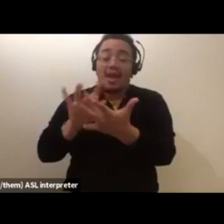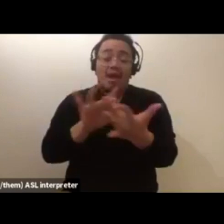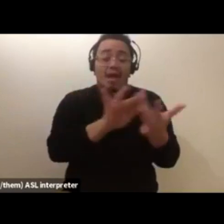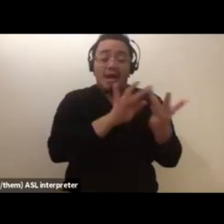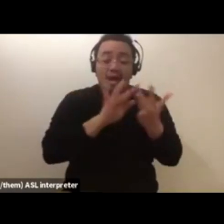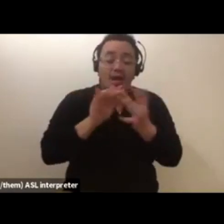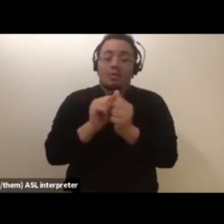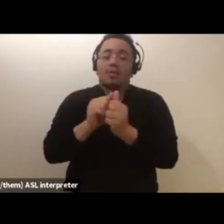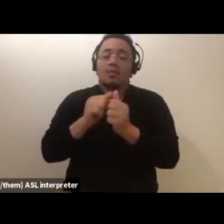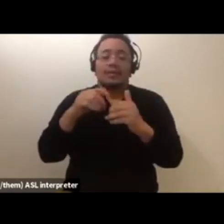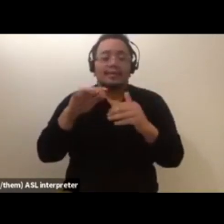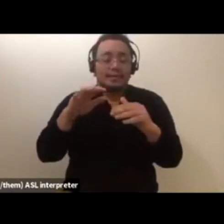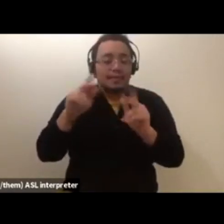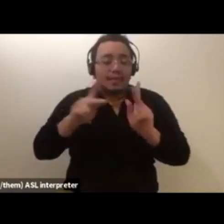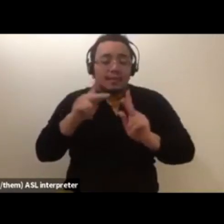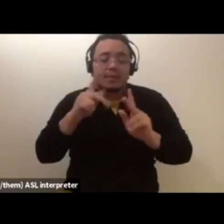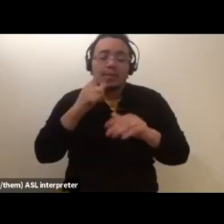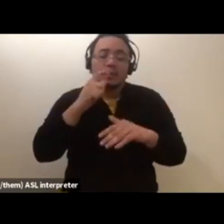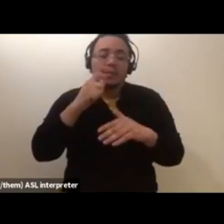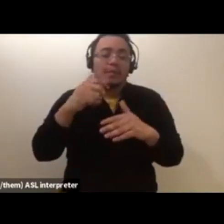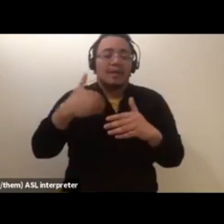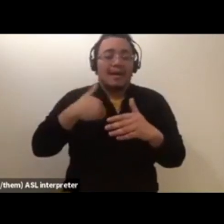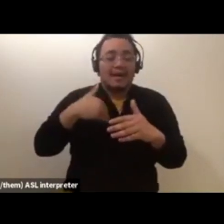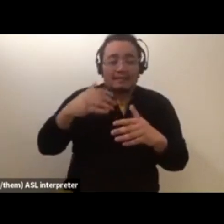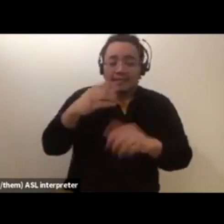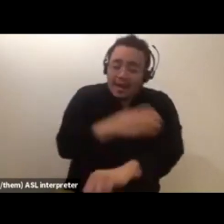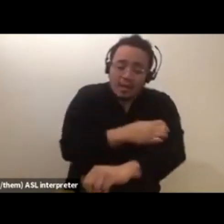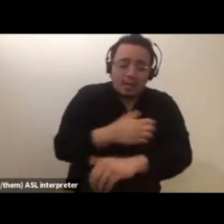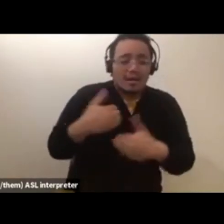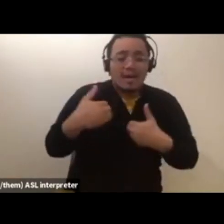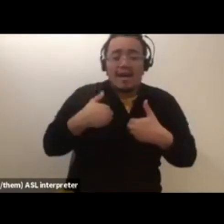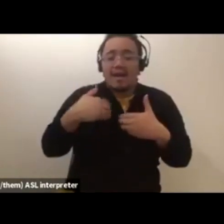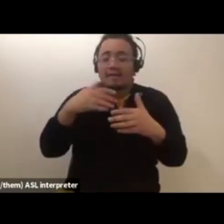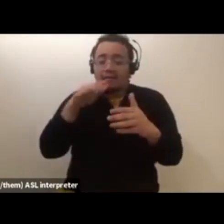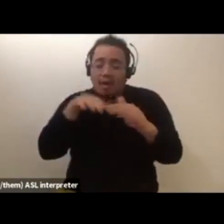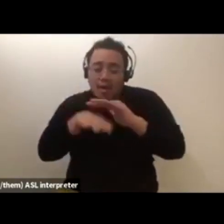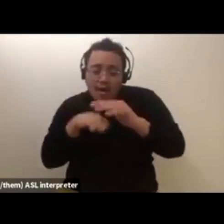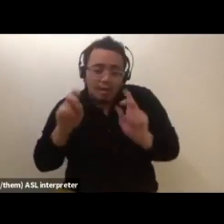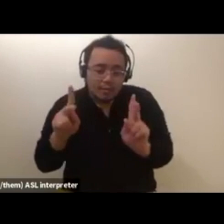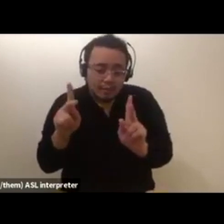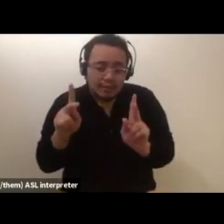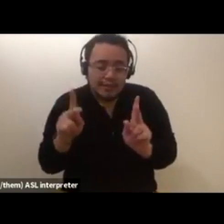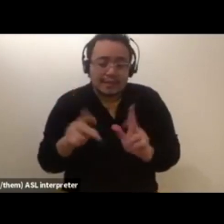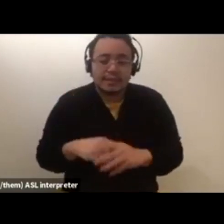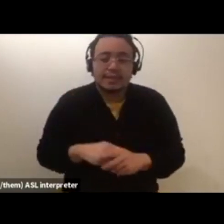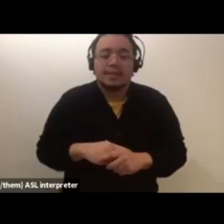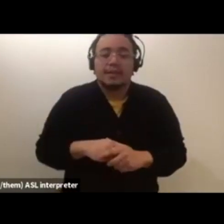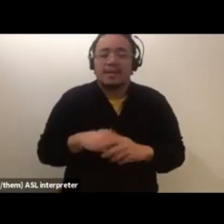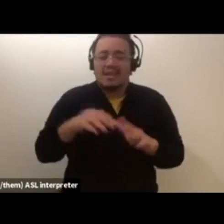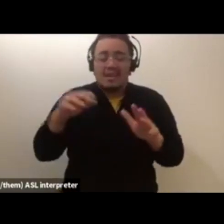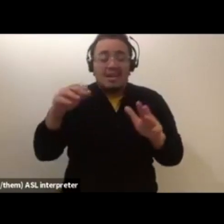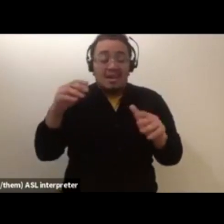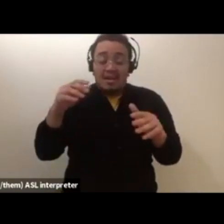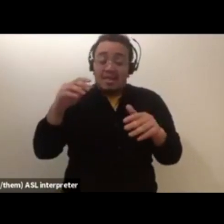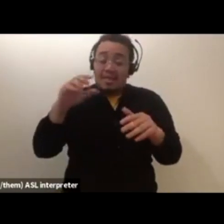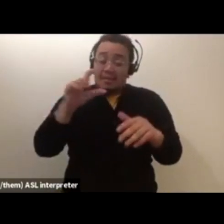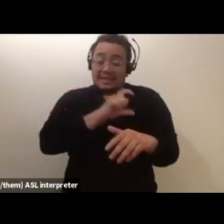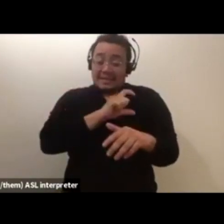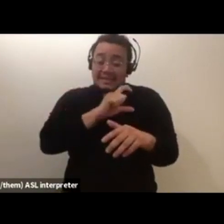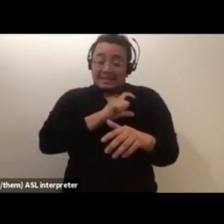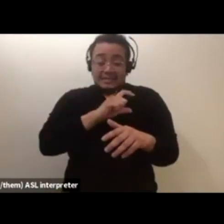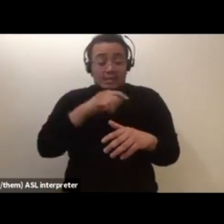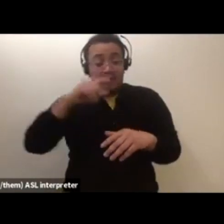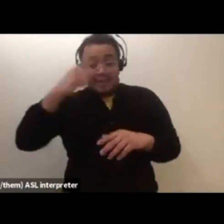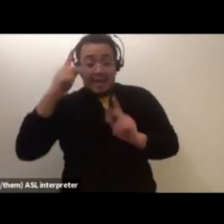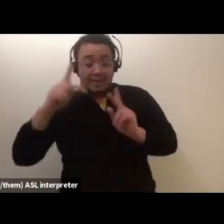with police, that trust is broken with Black people and trans people. Like, let's just be honest. you know, we